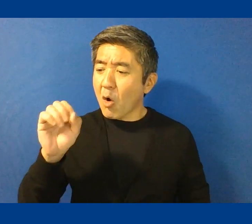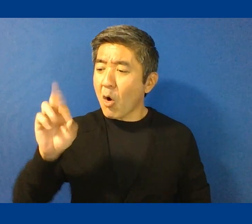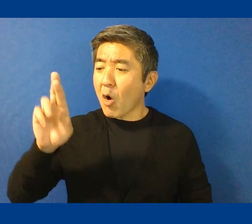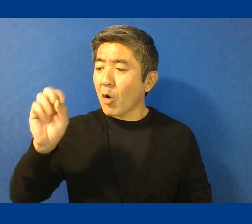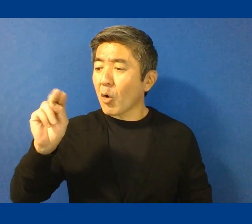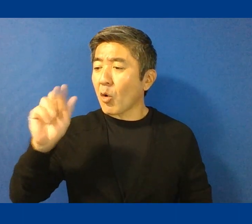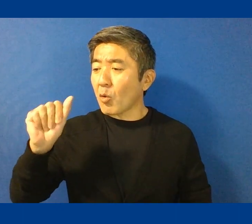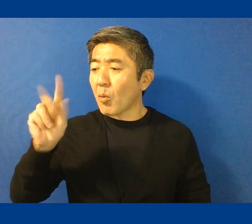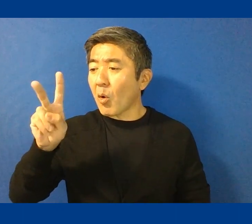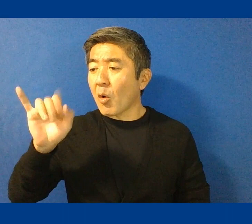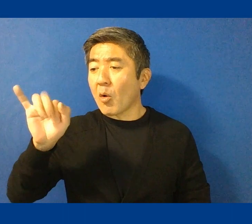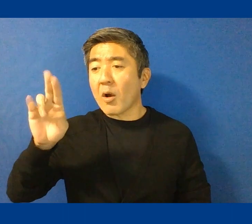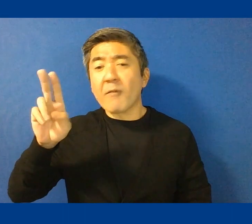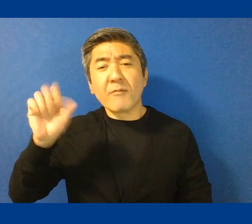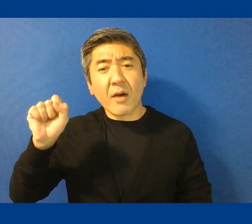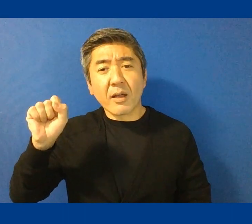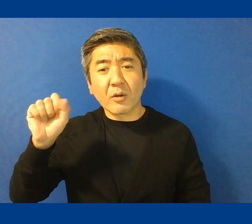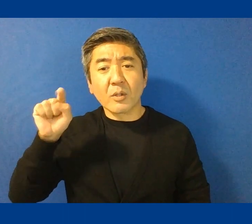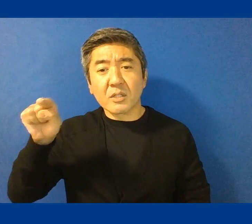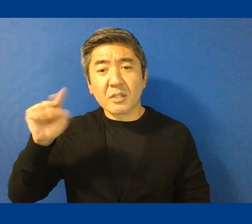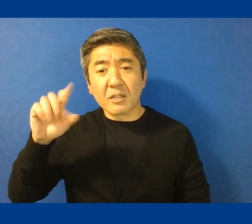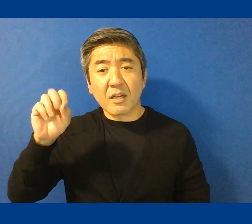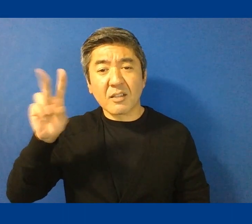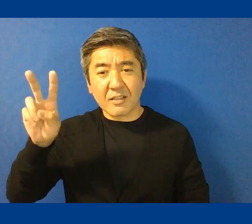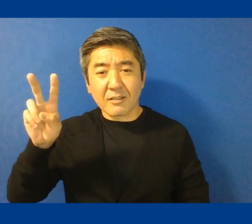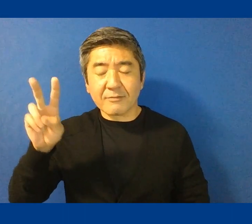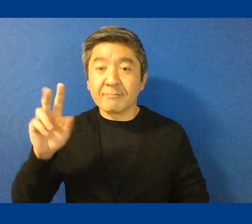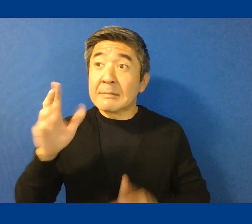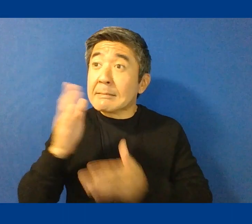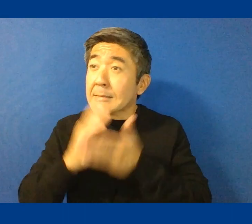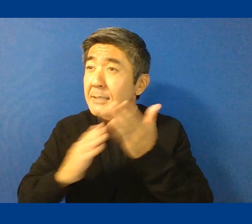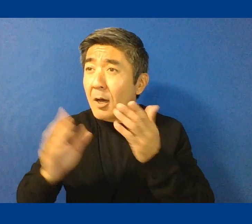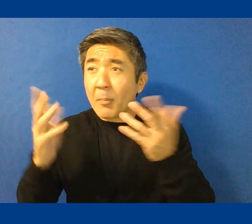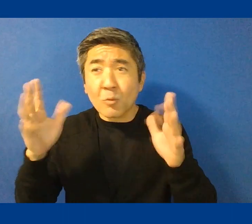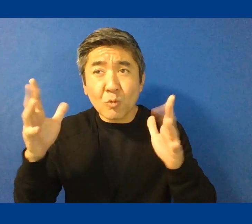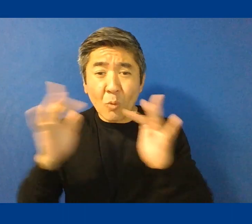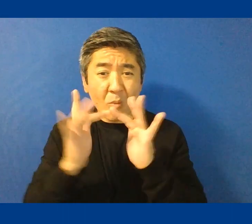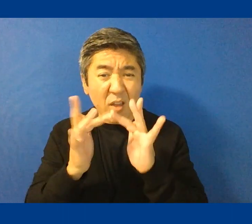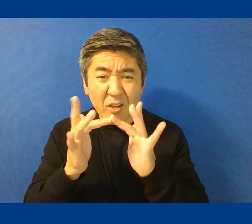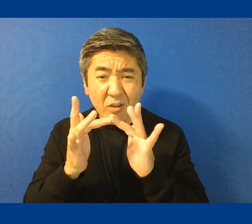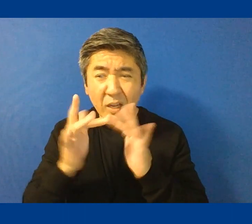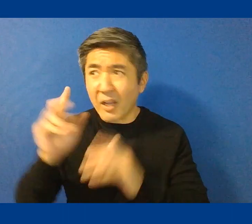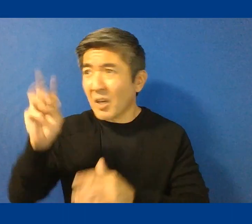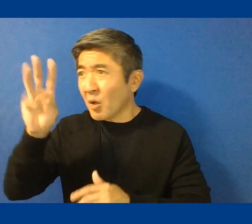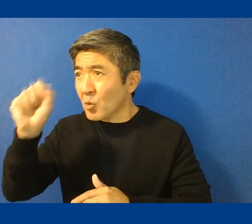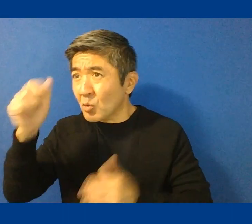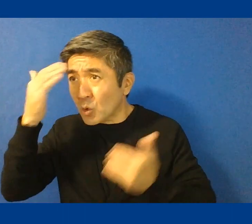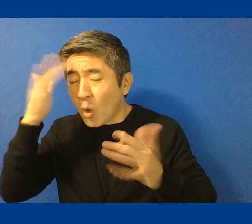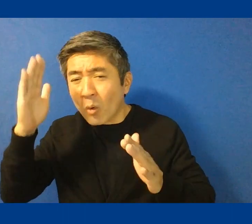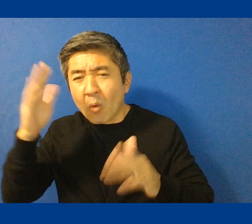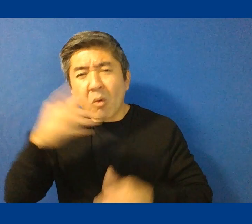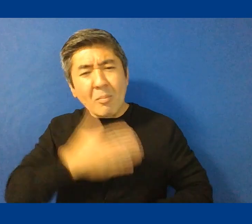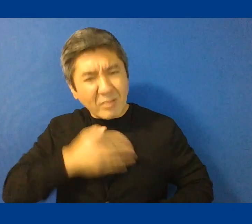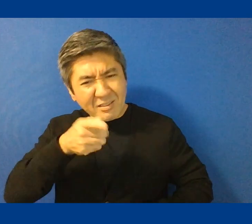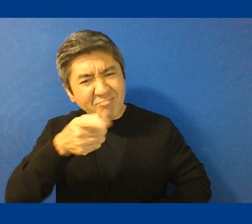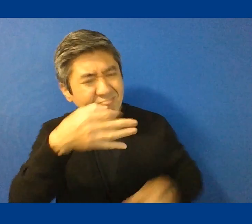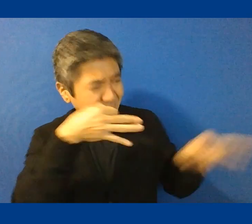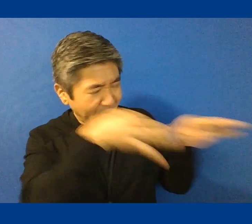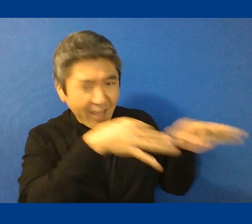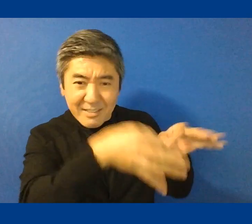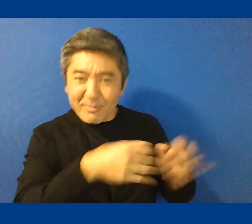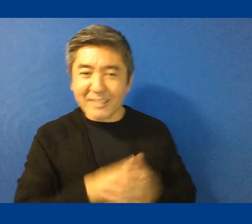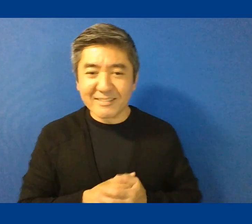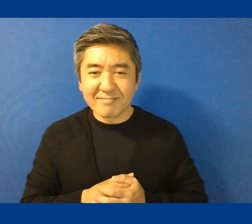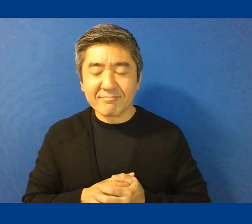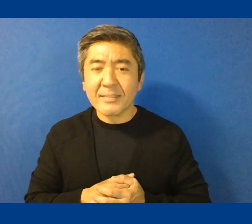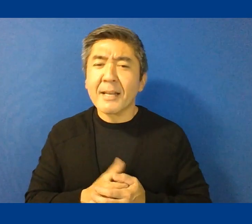coronavirus.gov. Not everyone has internet access or follows the news, so please help to keep your loved ones informed. And last but not least, I'd like to give a